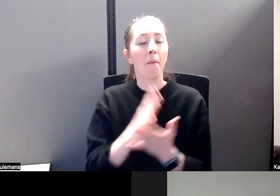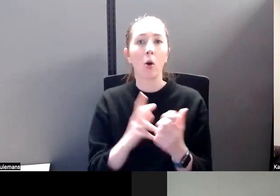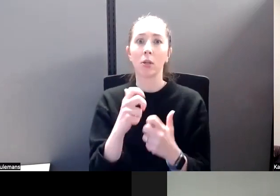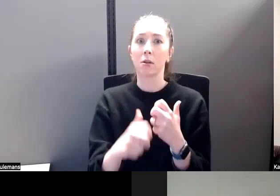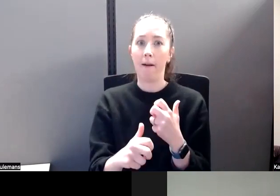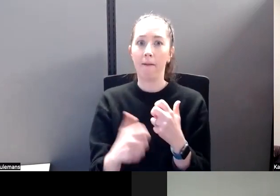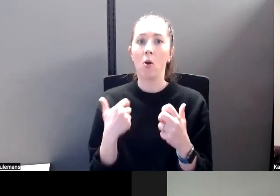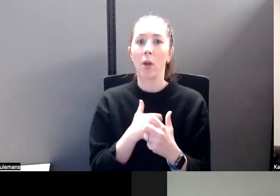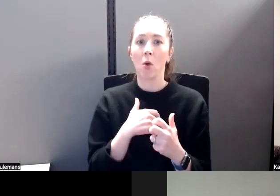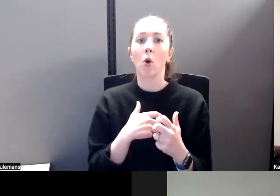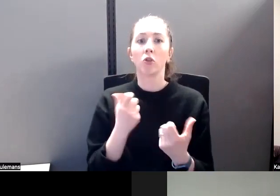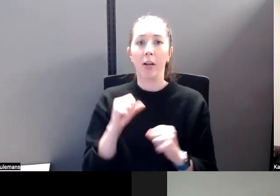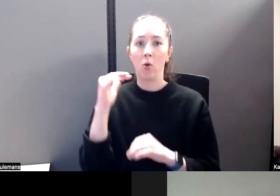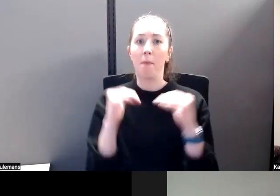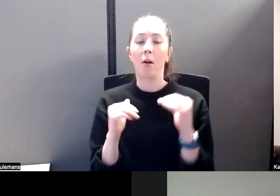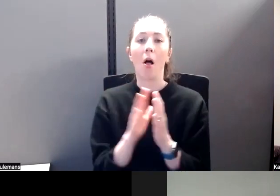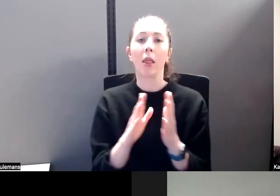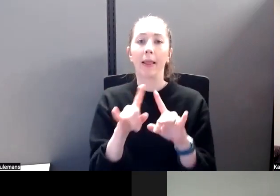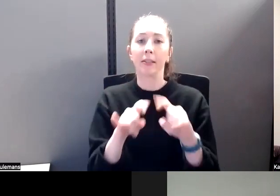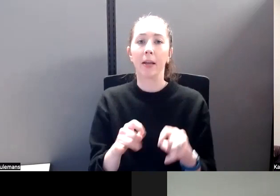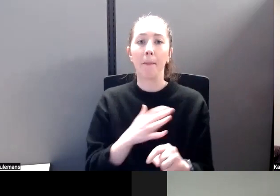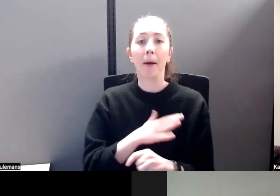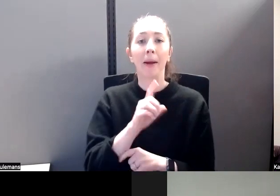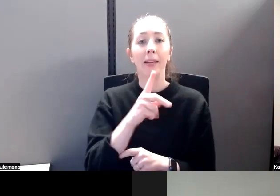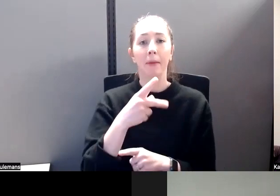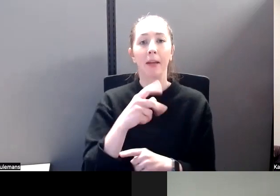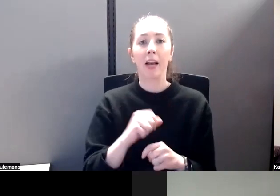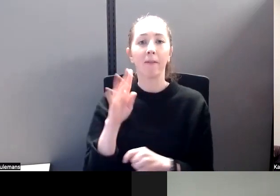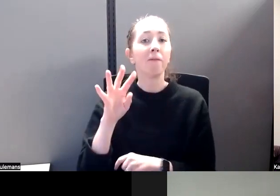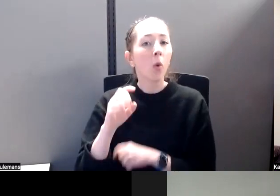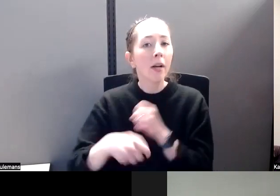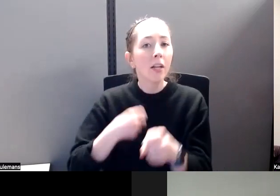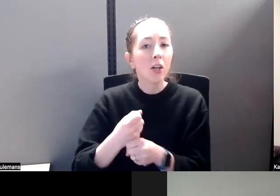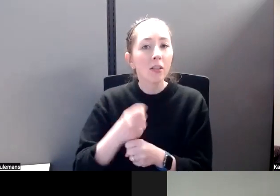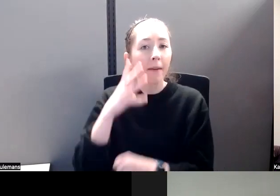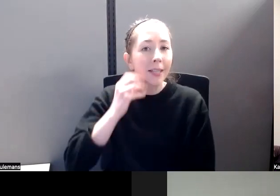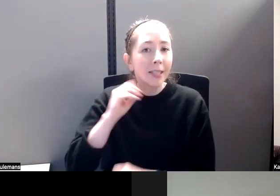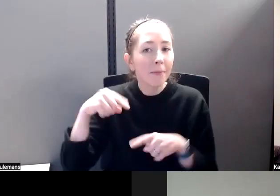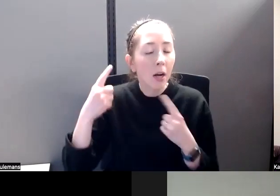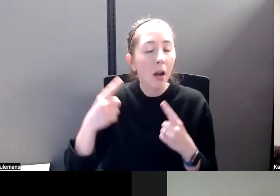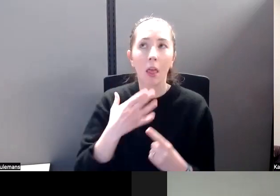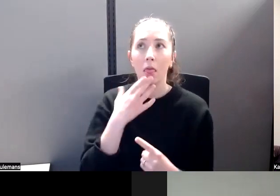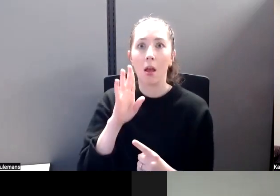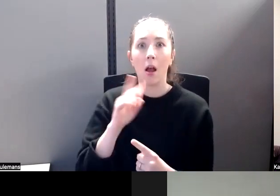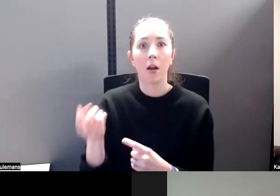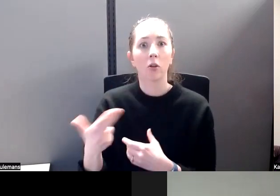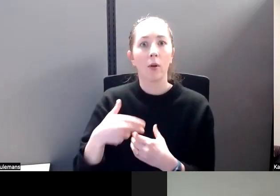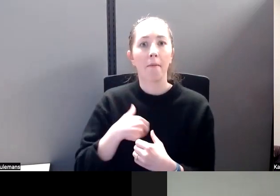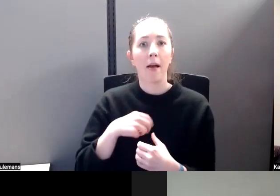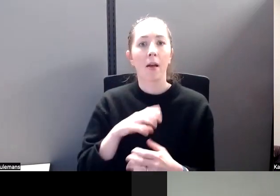We were juggling a lot. My DP though has like 40 years experience, you know, and he, thank God I had him, because he was